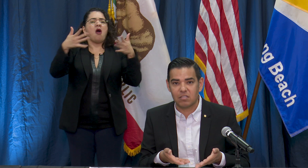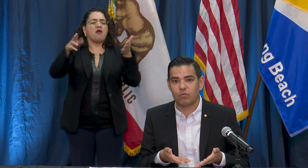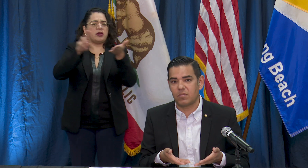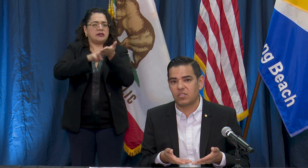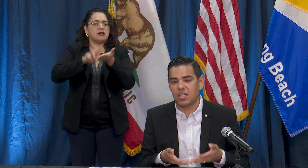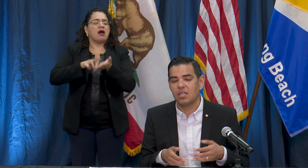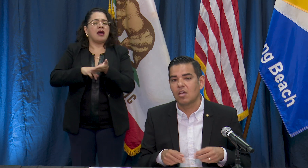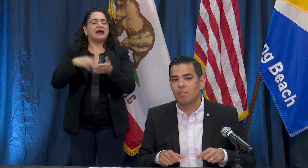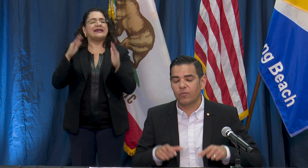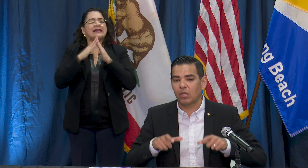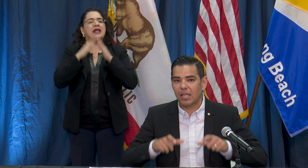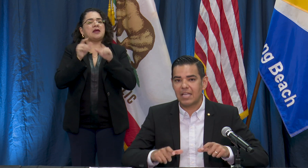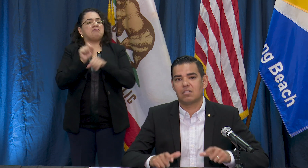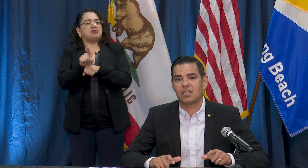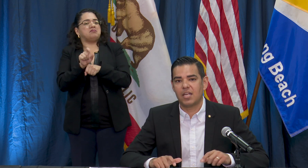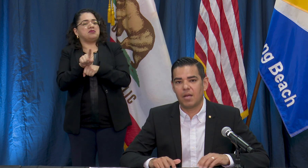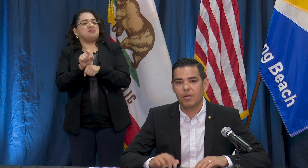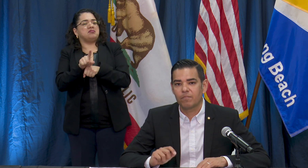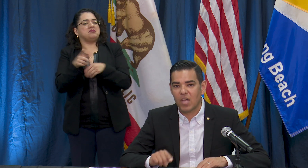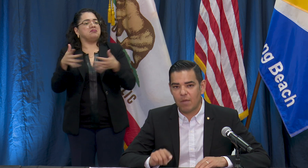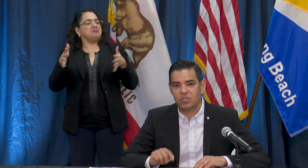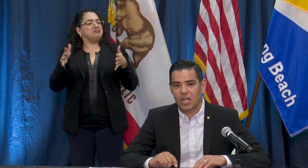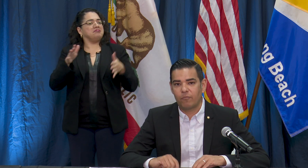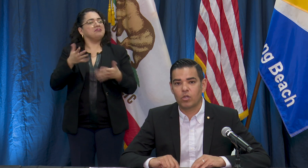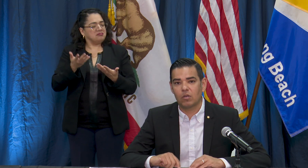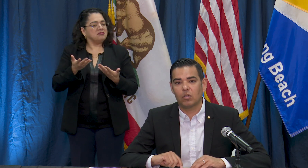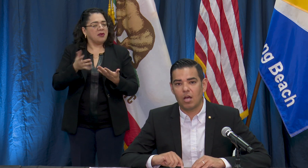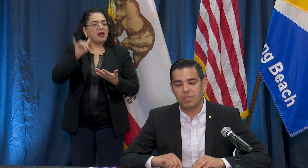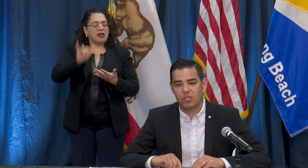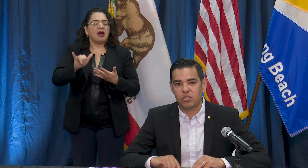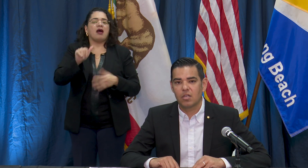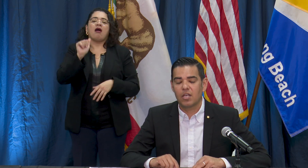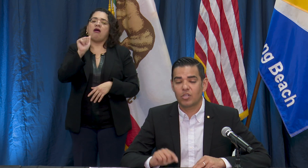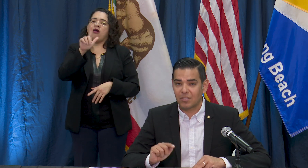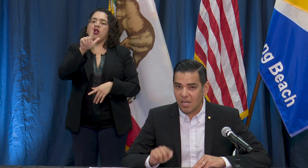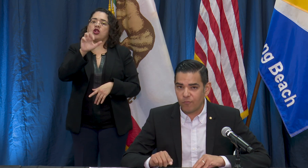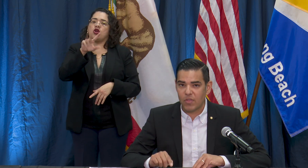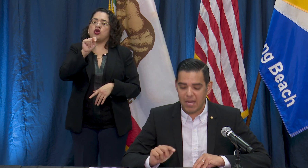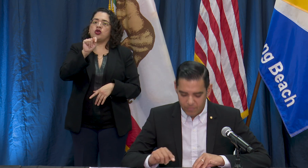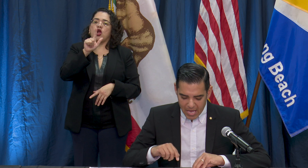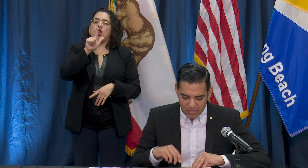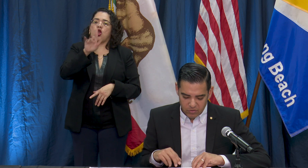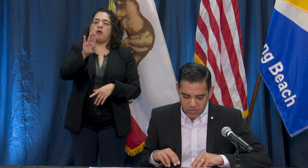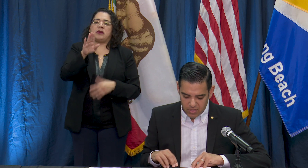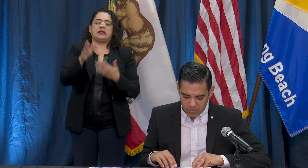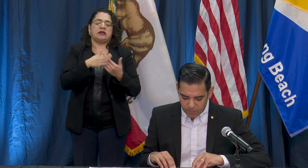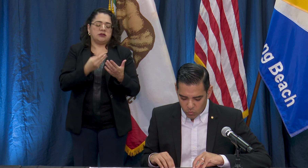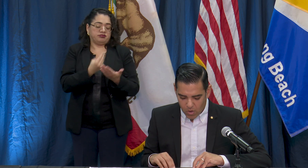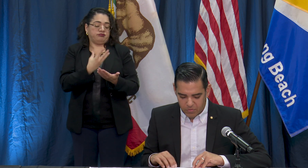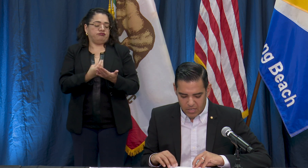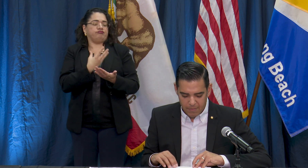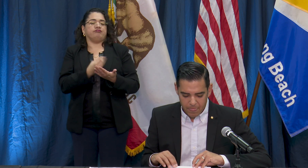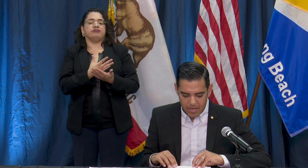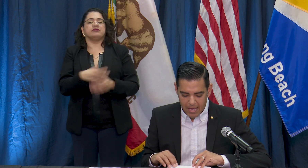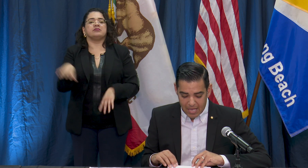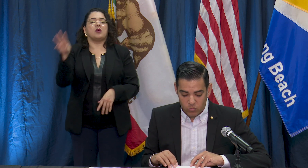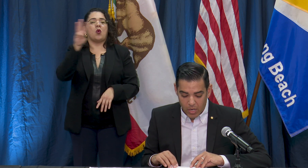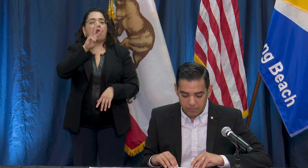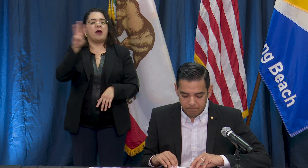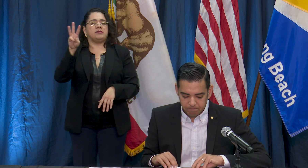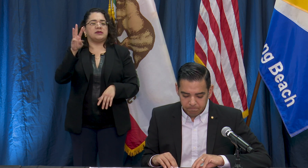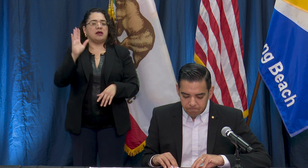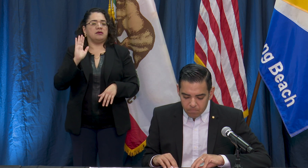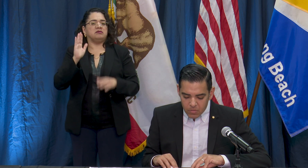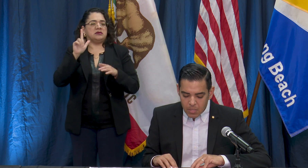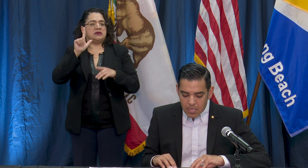receive texts from the city. But if you'd like to sign up, I would sign up for Alert Long Beach. You can sign up for that at the city's website as